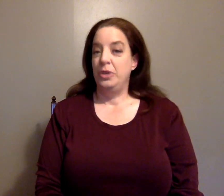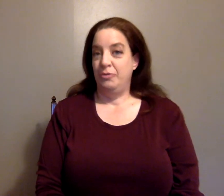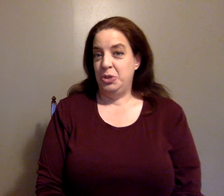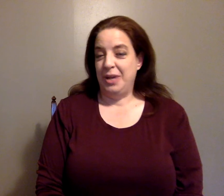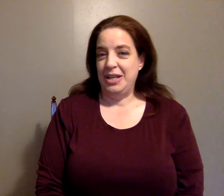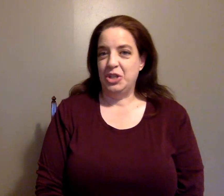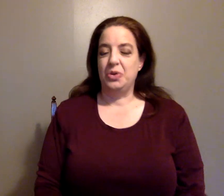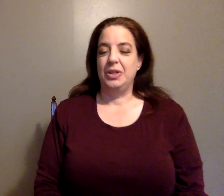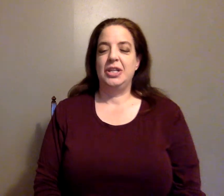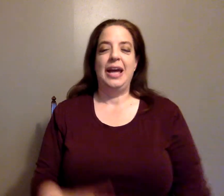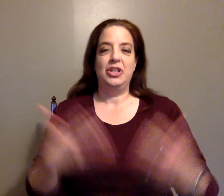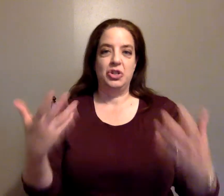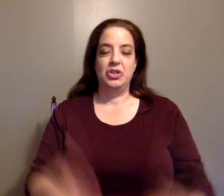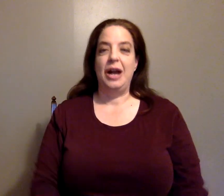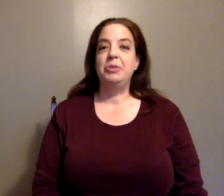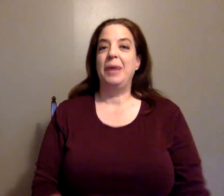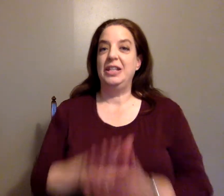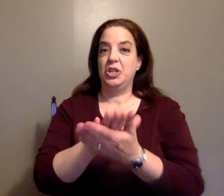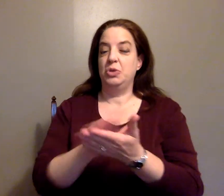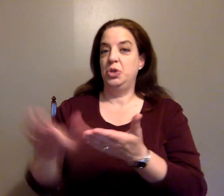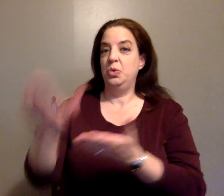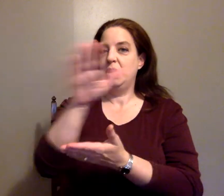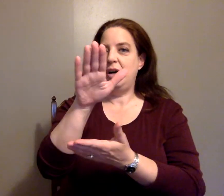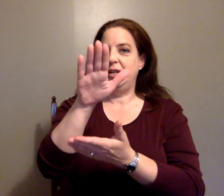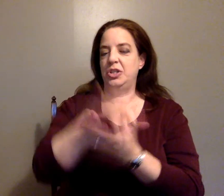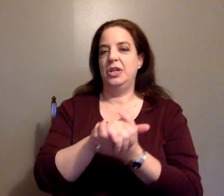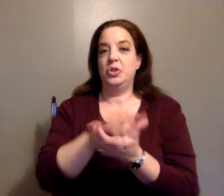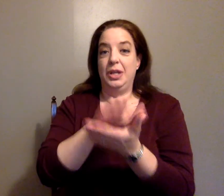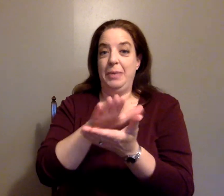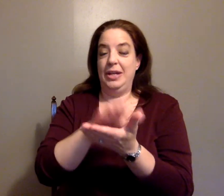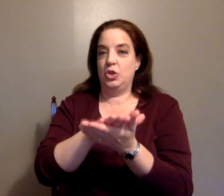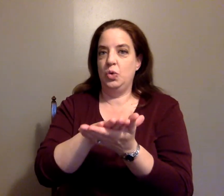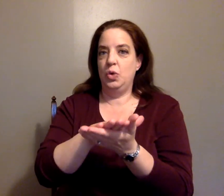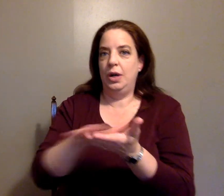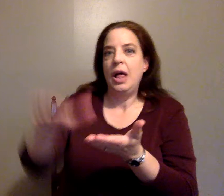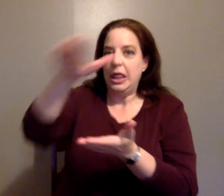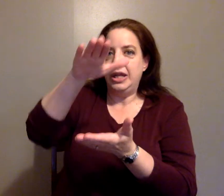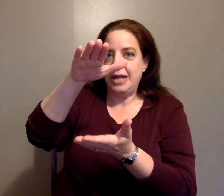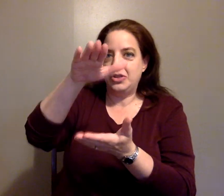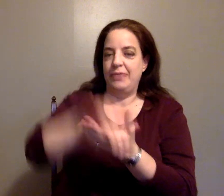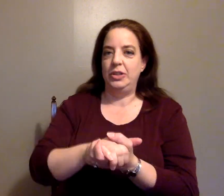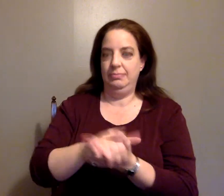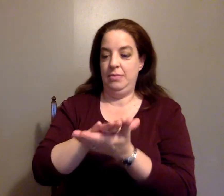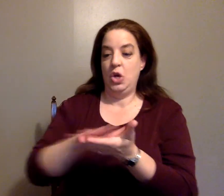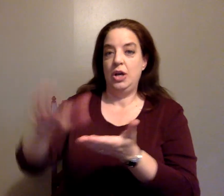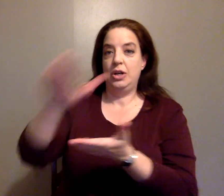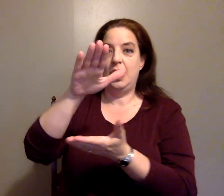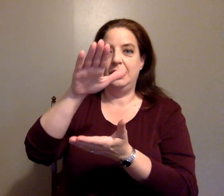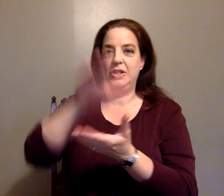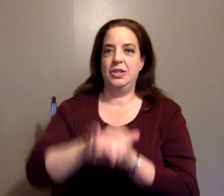To get a degree, to get a certain job, you might need to go to college. So think about it as school, the next level, college.